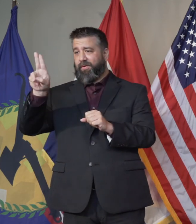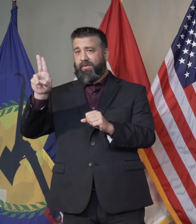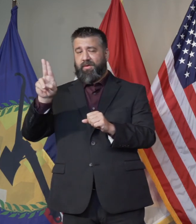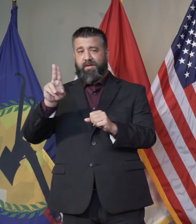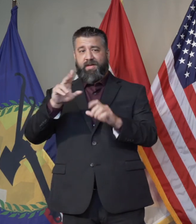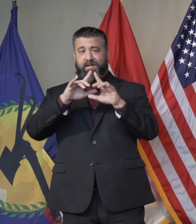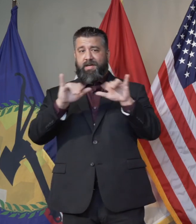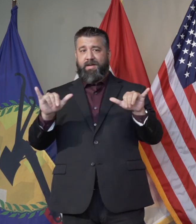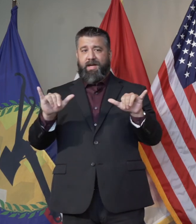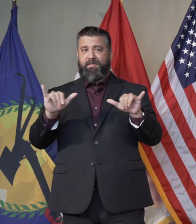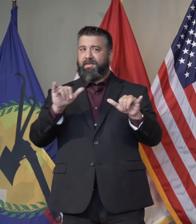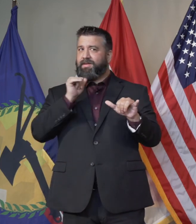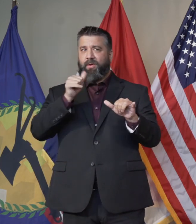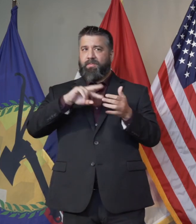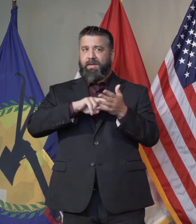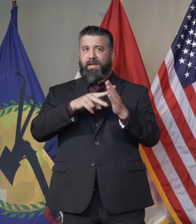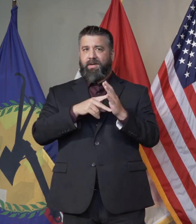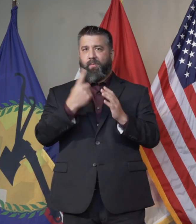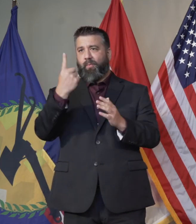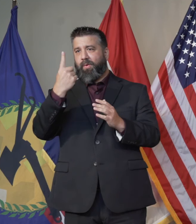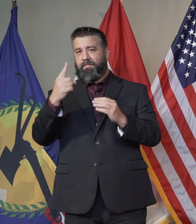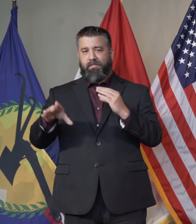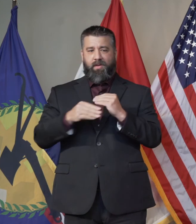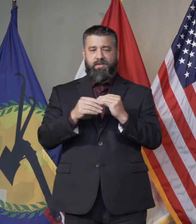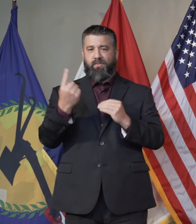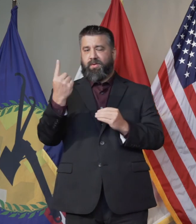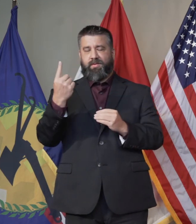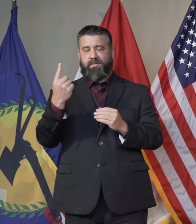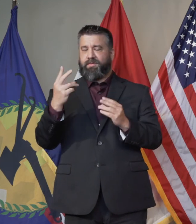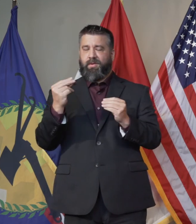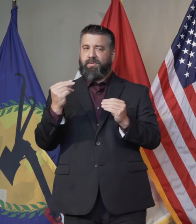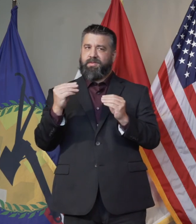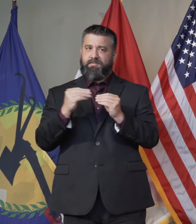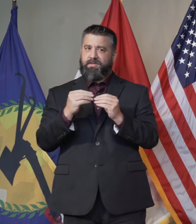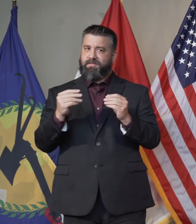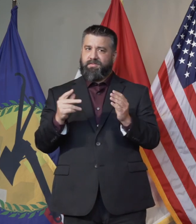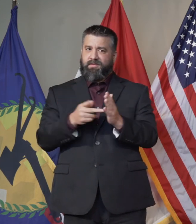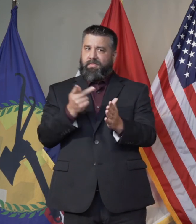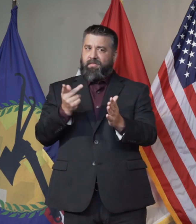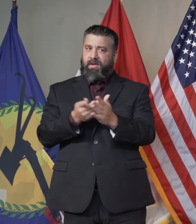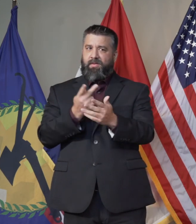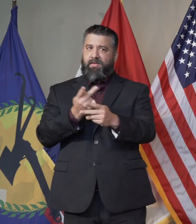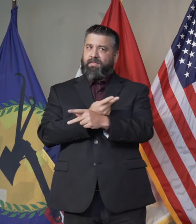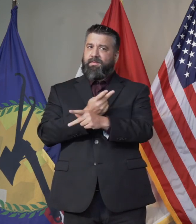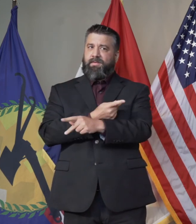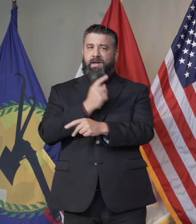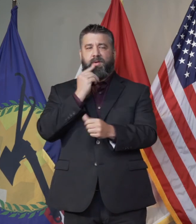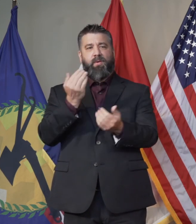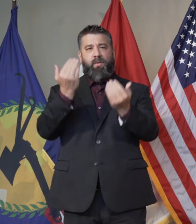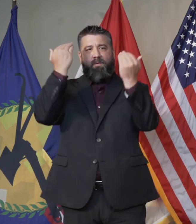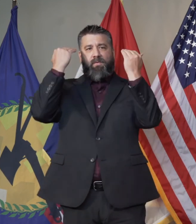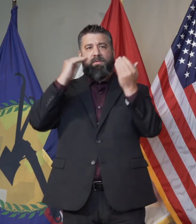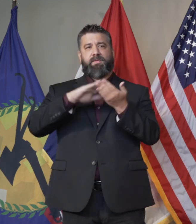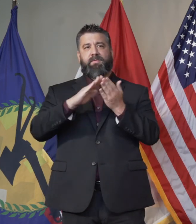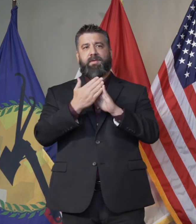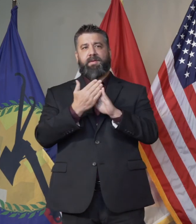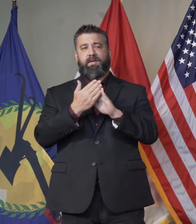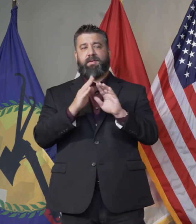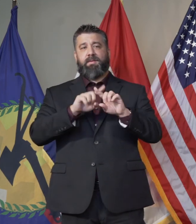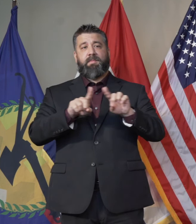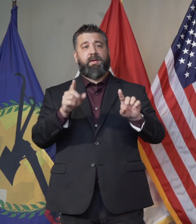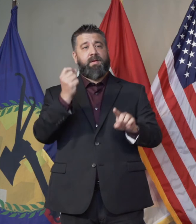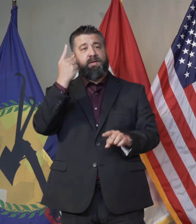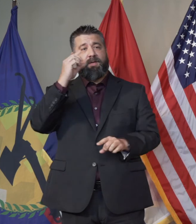not 1 + 1. It's much broader than that. It has a much broader multiplier effect in the way it overwhelms our community. But getting a flu